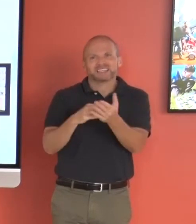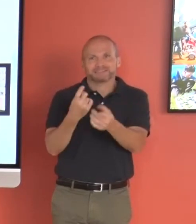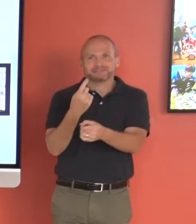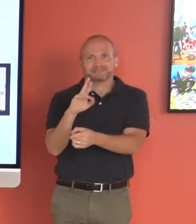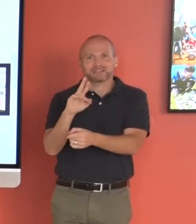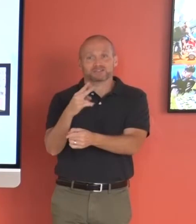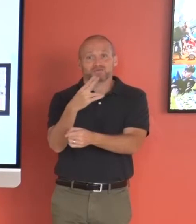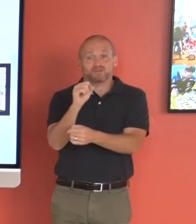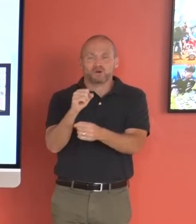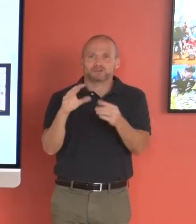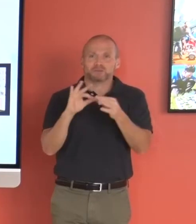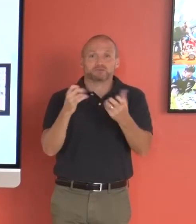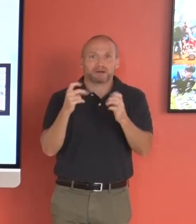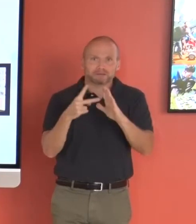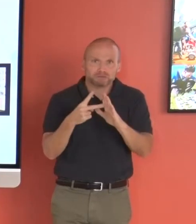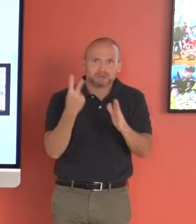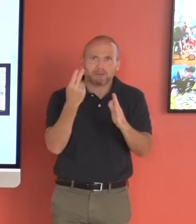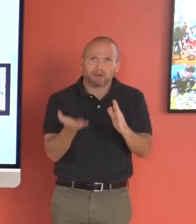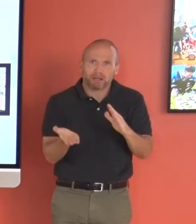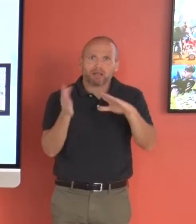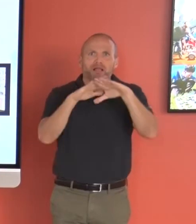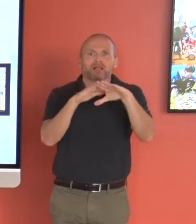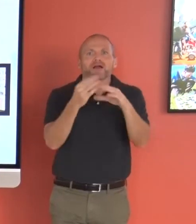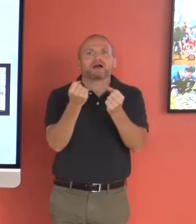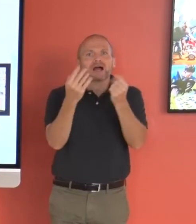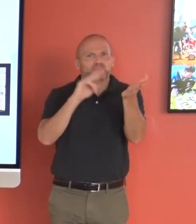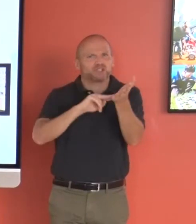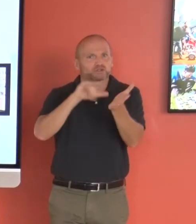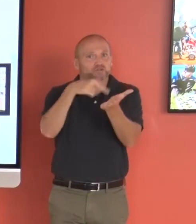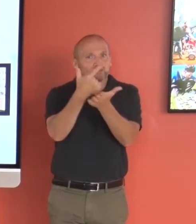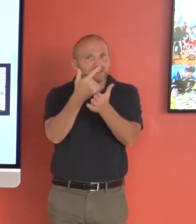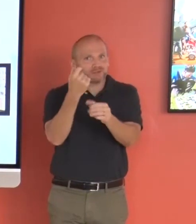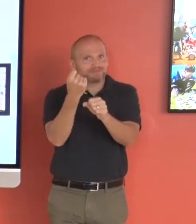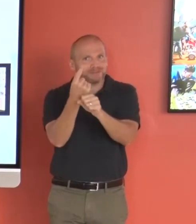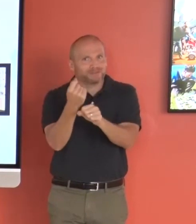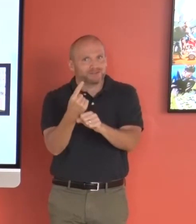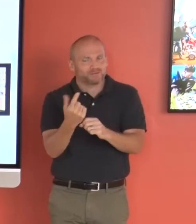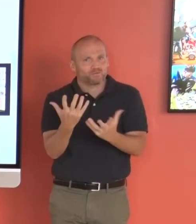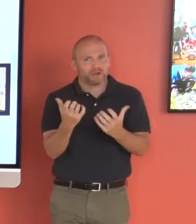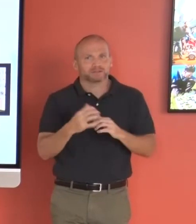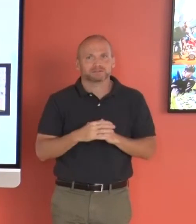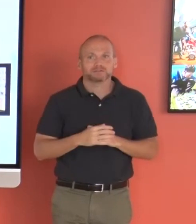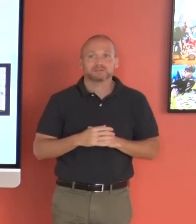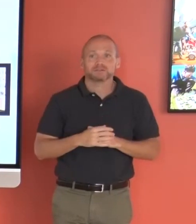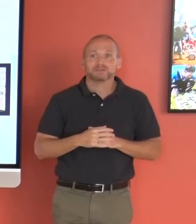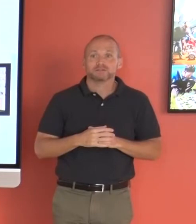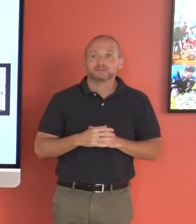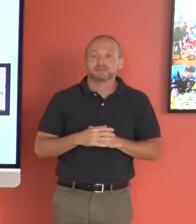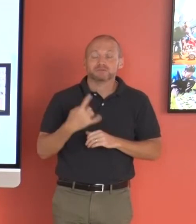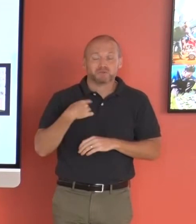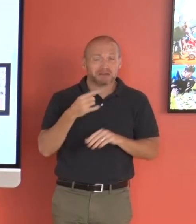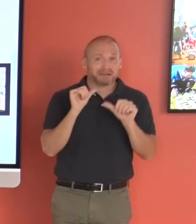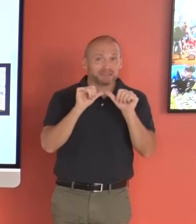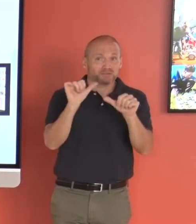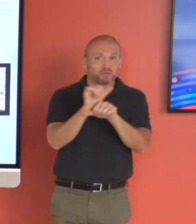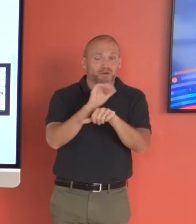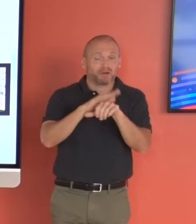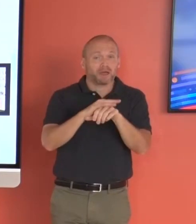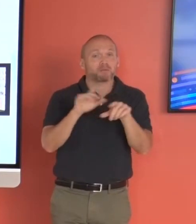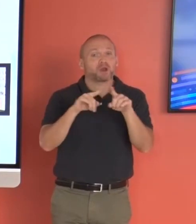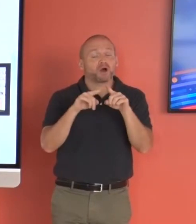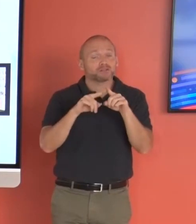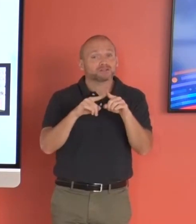the desire to double our capacity. With our bachelor's degree in nursing, we are continuing to work on that. And with the expansion